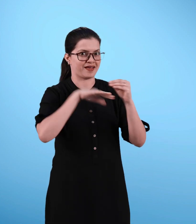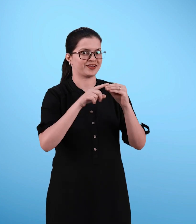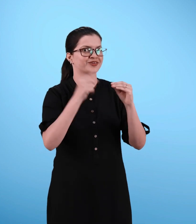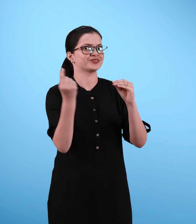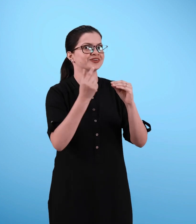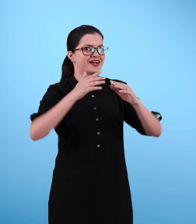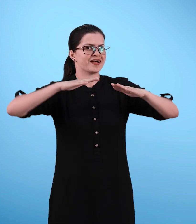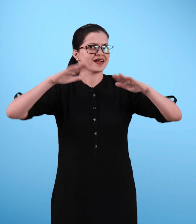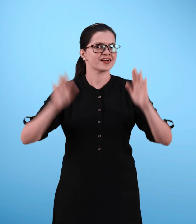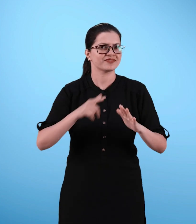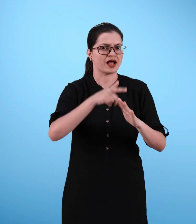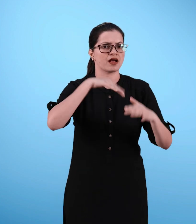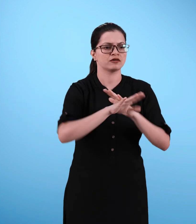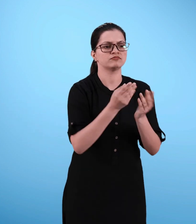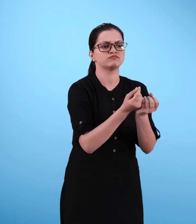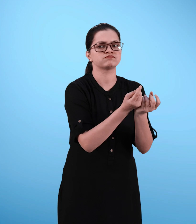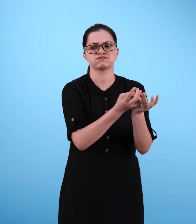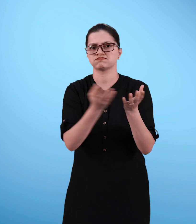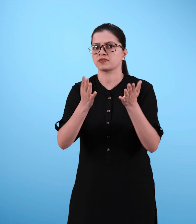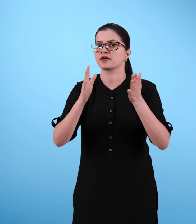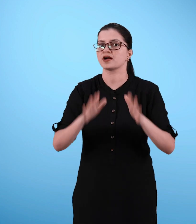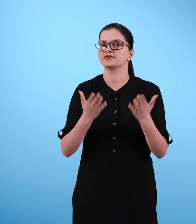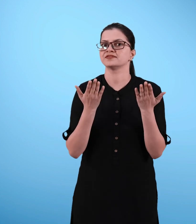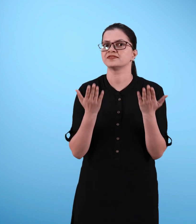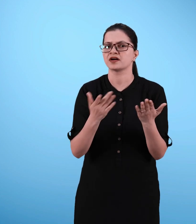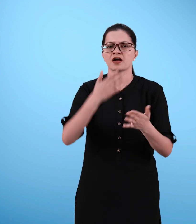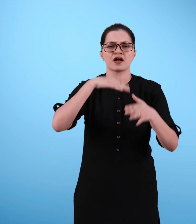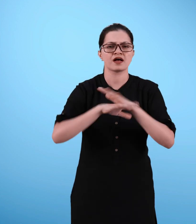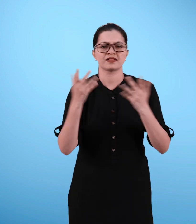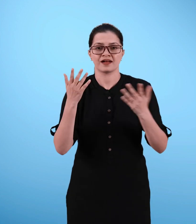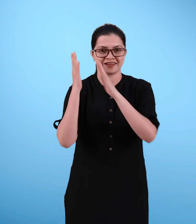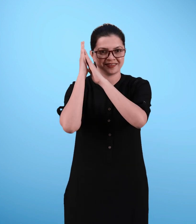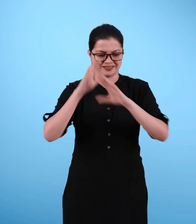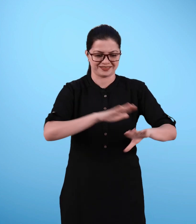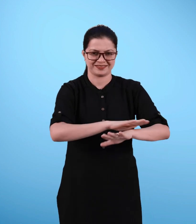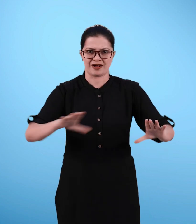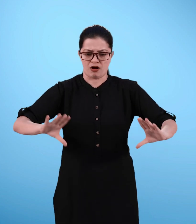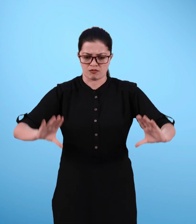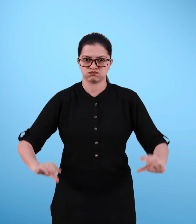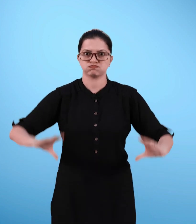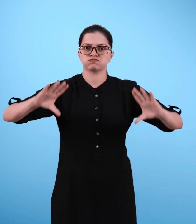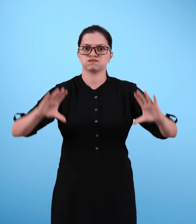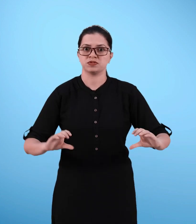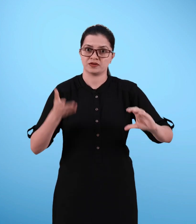mattresses, is also quilts, used for or filling pillows. mattresses, quilts, or pillows.